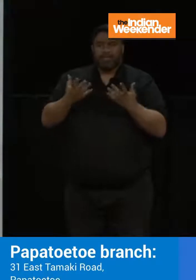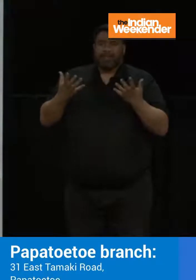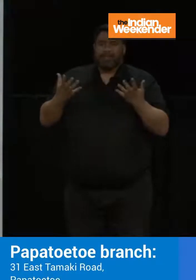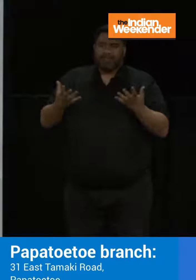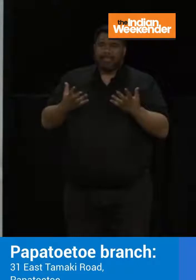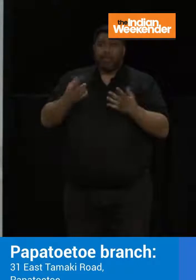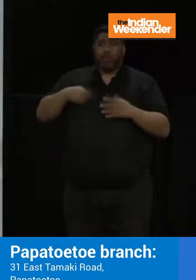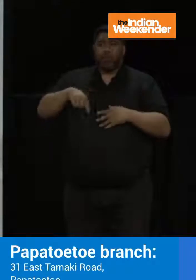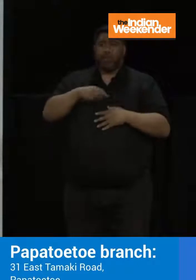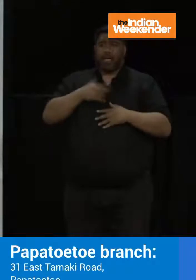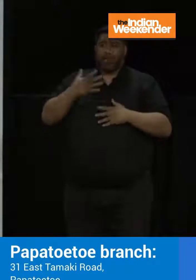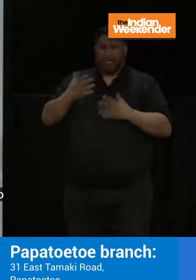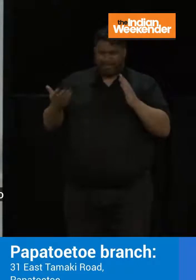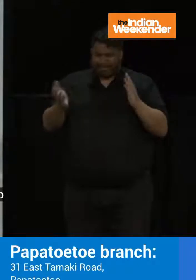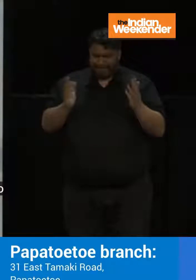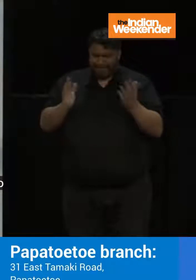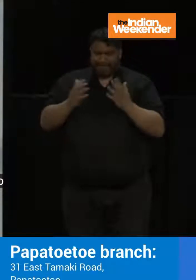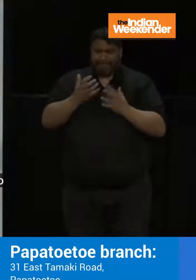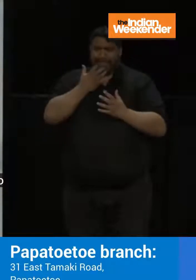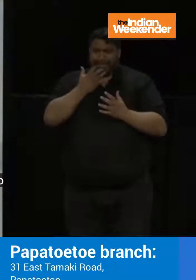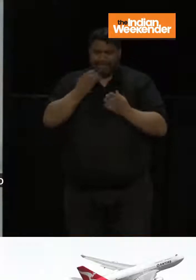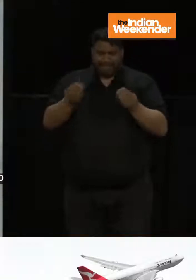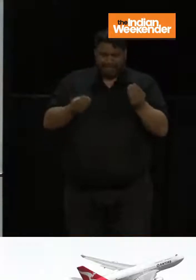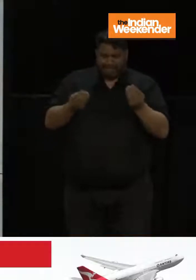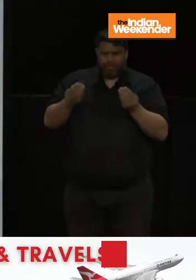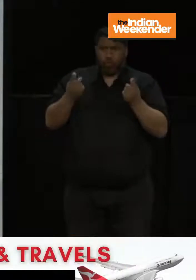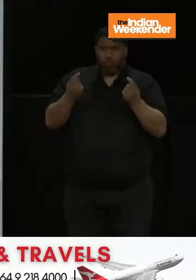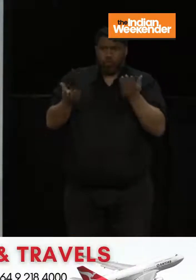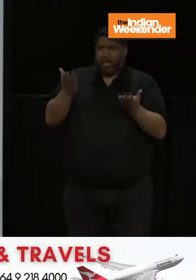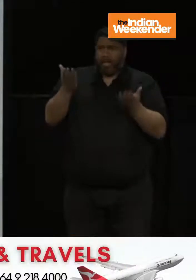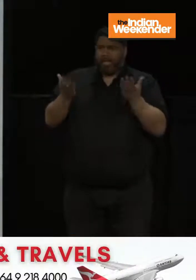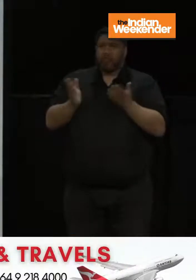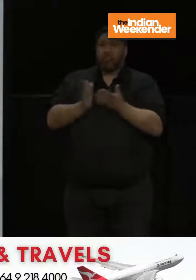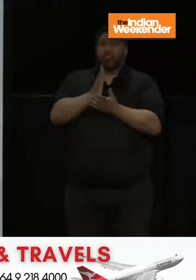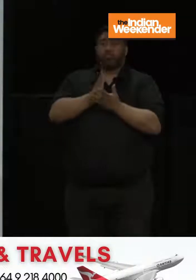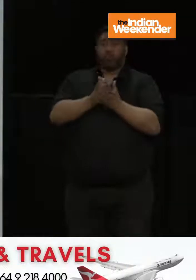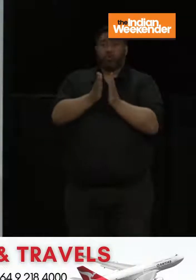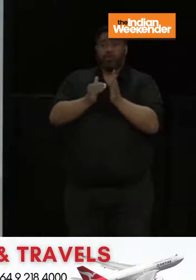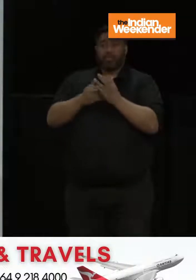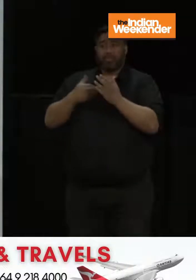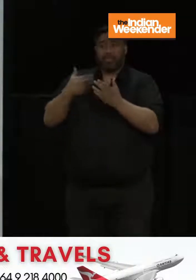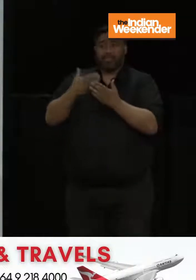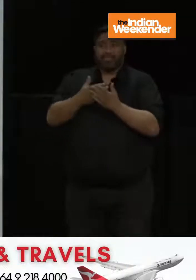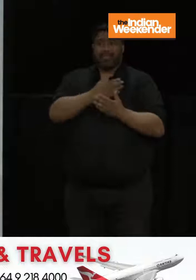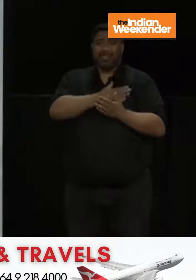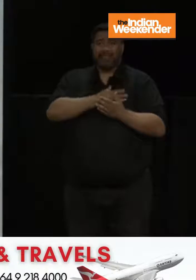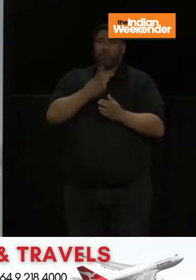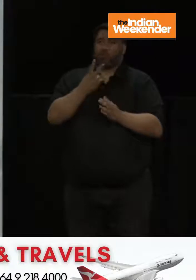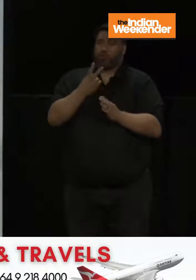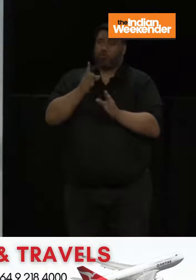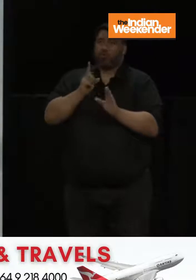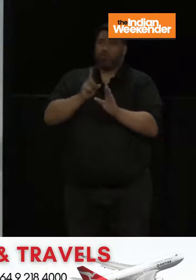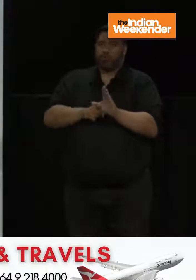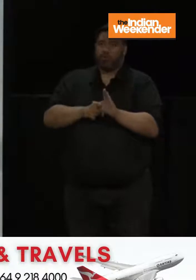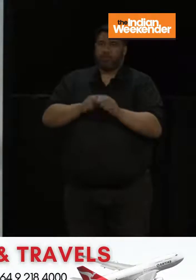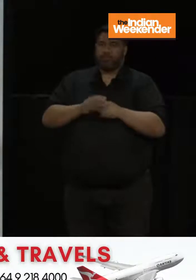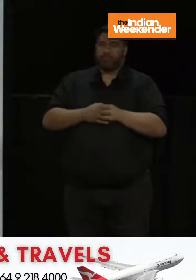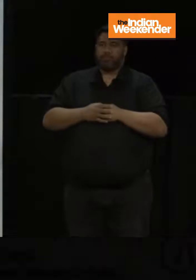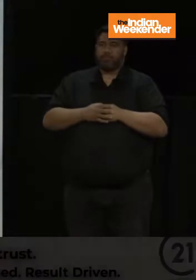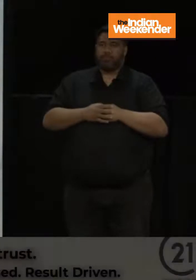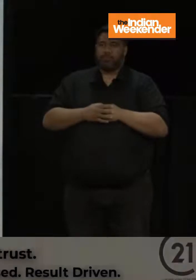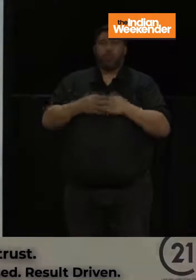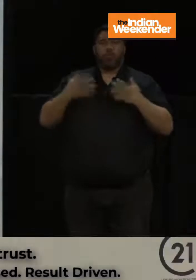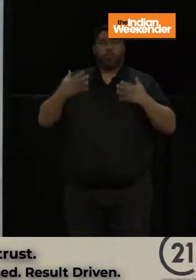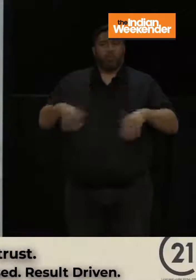trade-offs that we've needed to make to keep our country as safe as possible over the last 2 years. We acknowledge that it has been